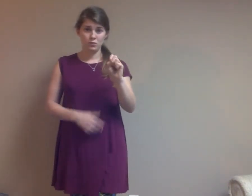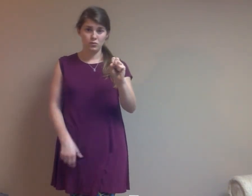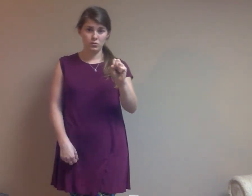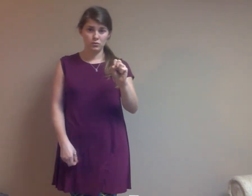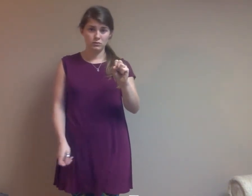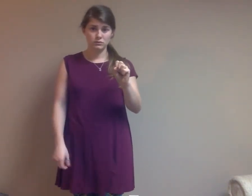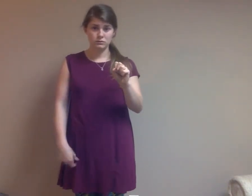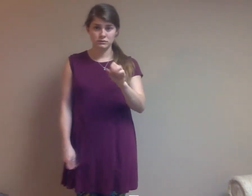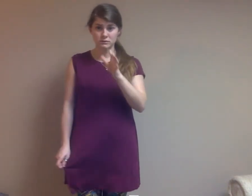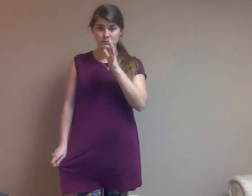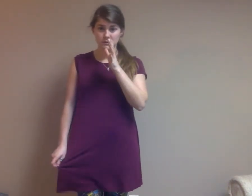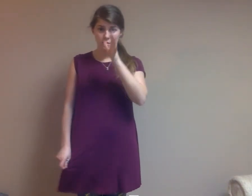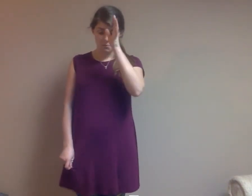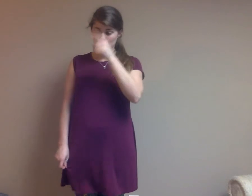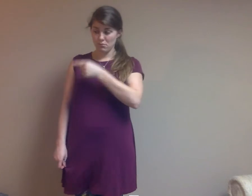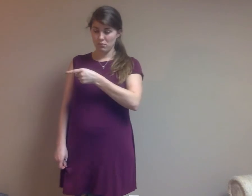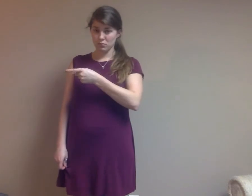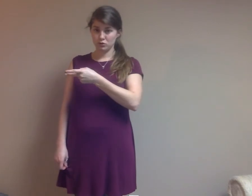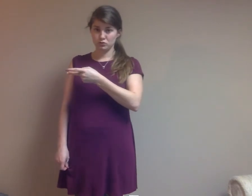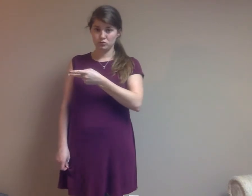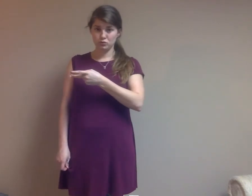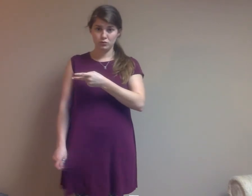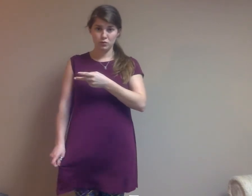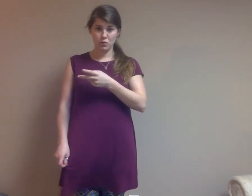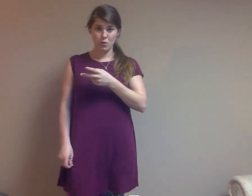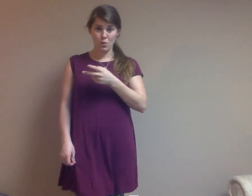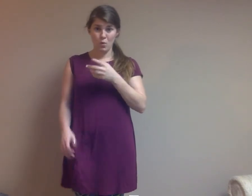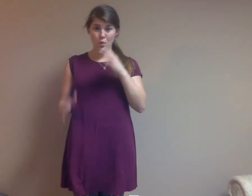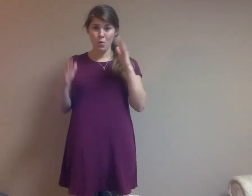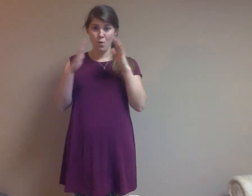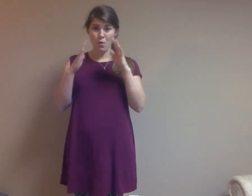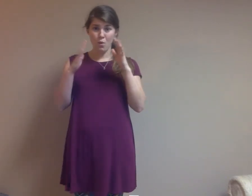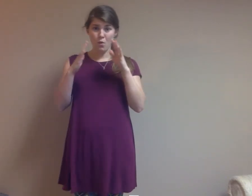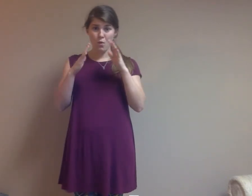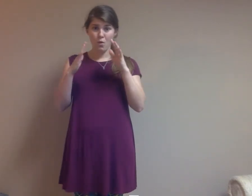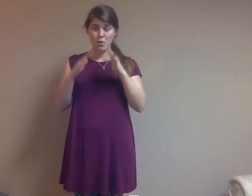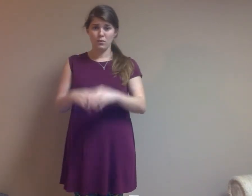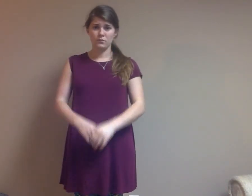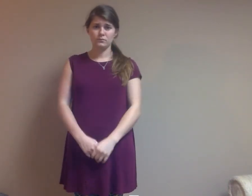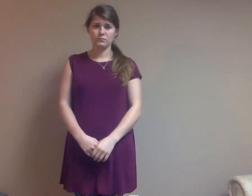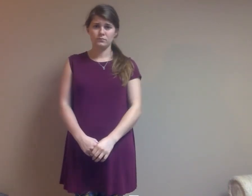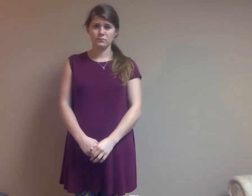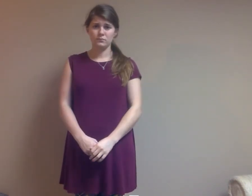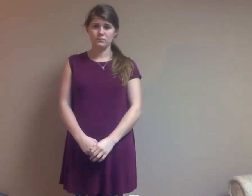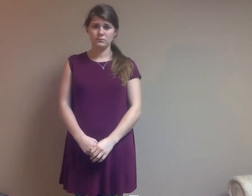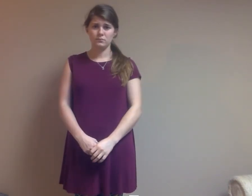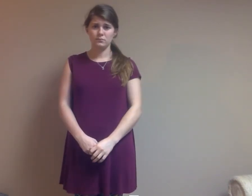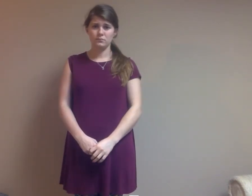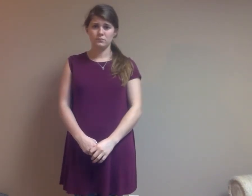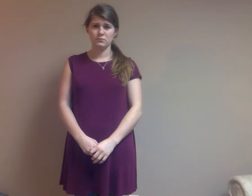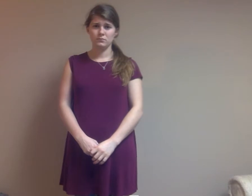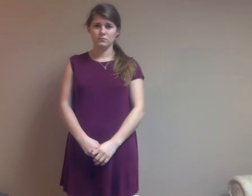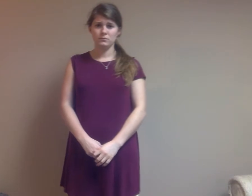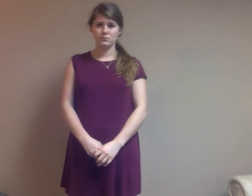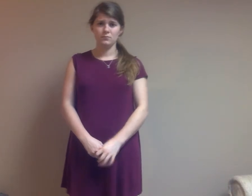I sit here with Fraser and I say, right, look, we've got to have plan B. I am going